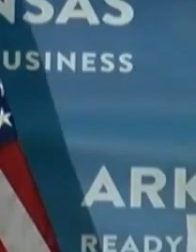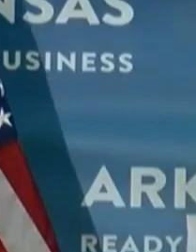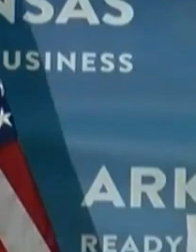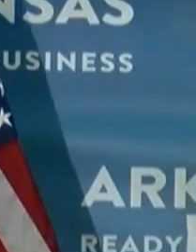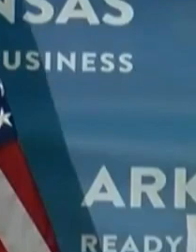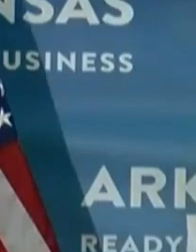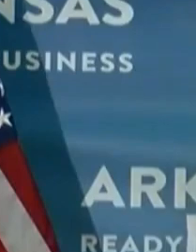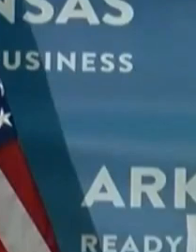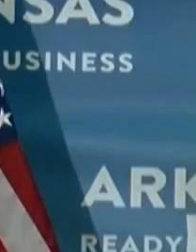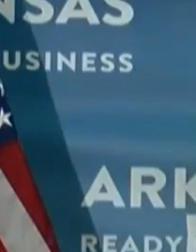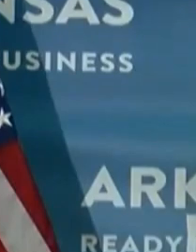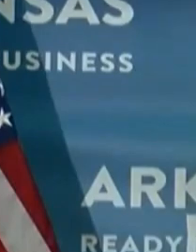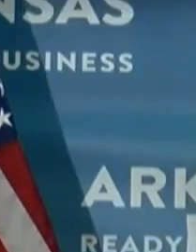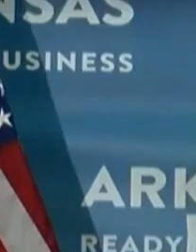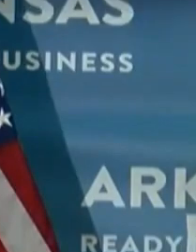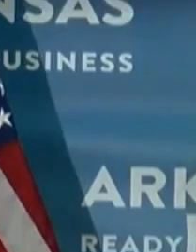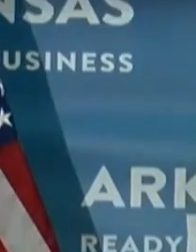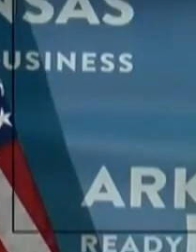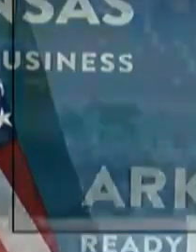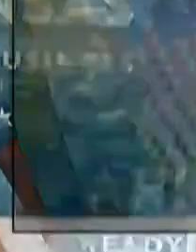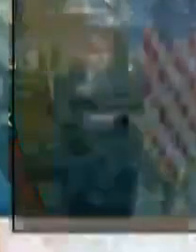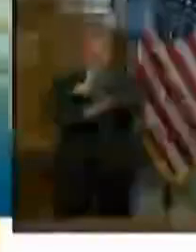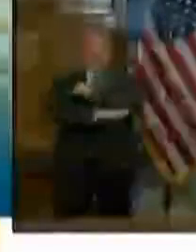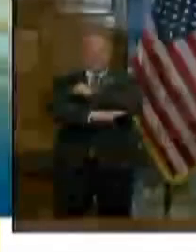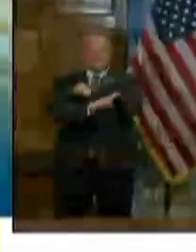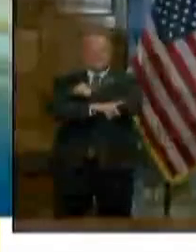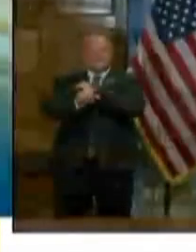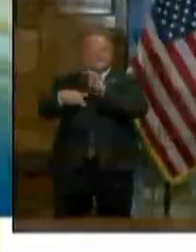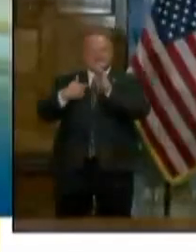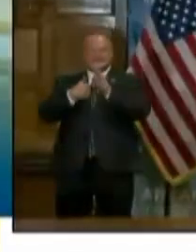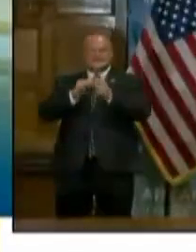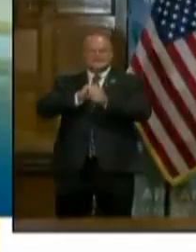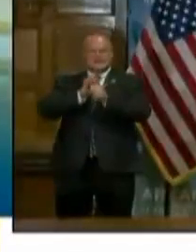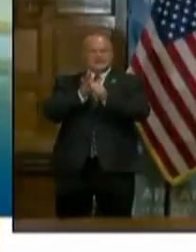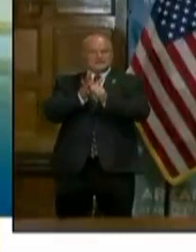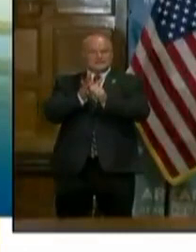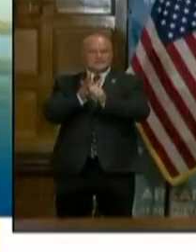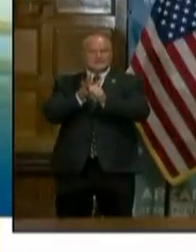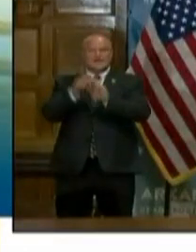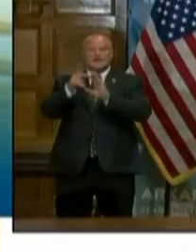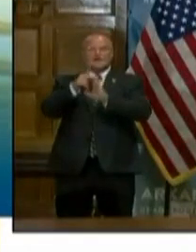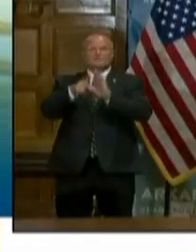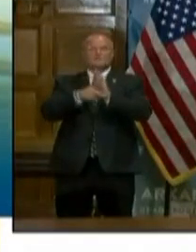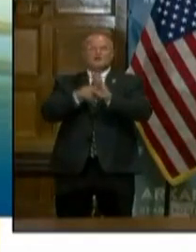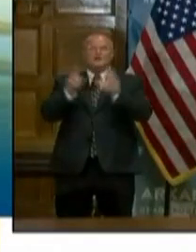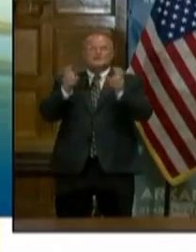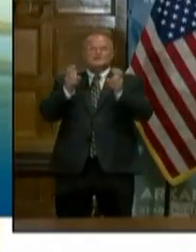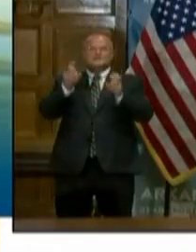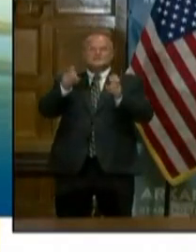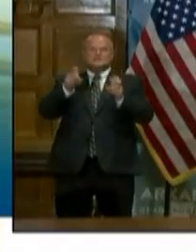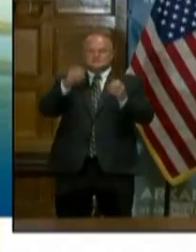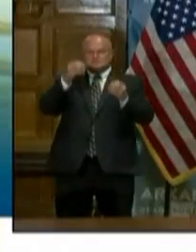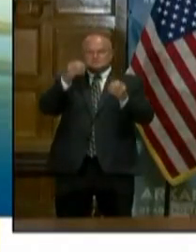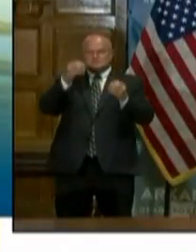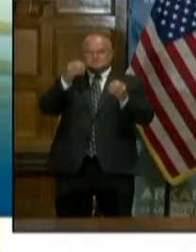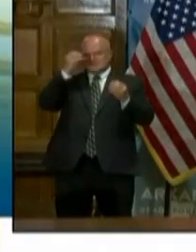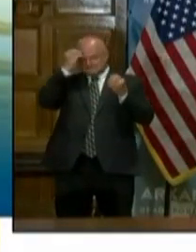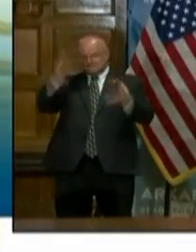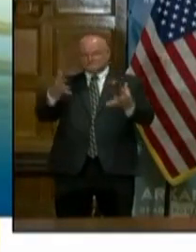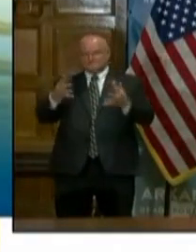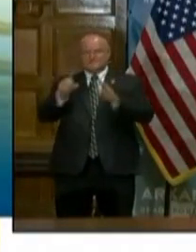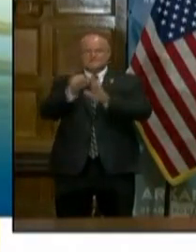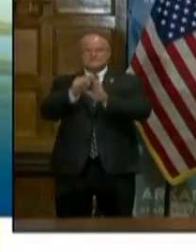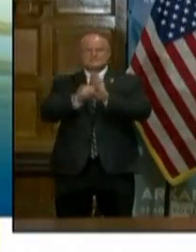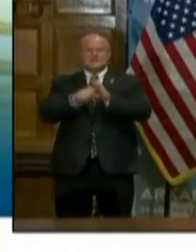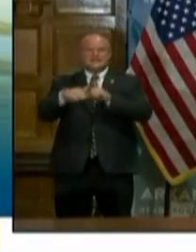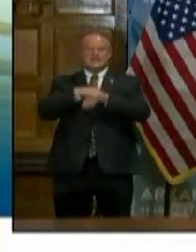school districts prepare for the next school year in the face of this pandemic, there are critical policy issues that must be addressed at the state and